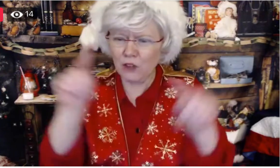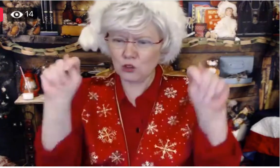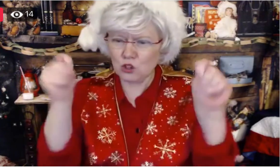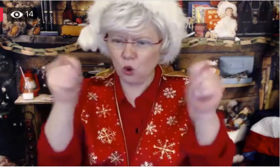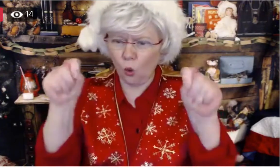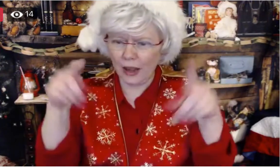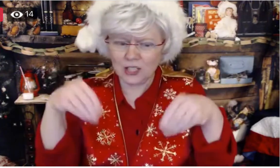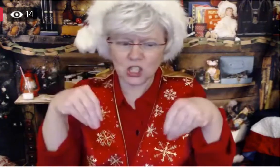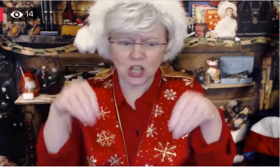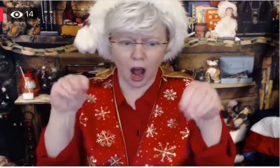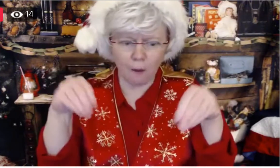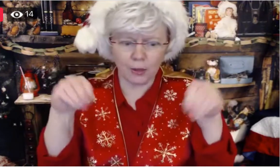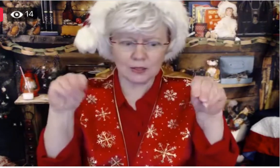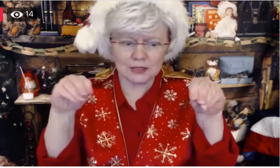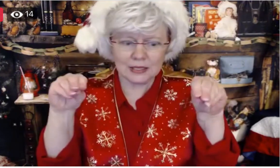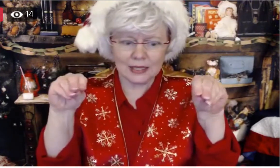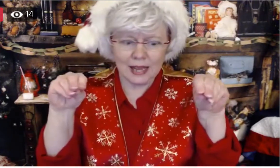the toy shop